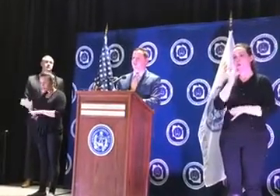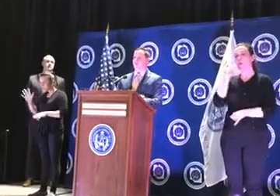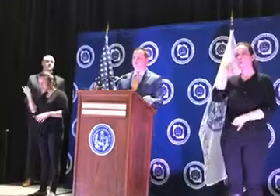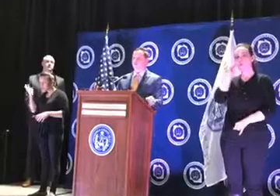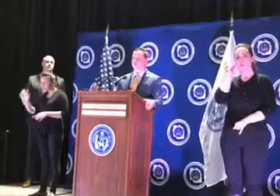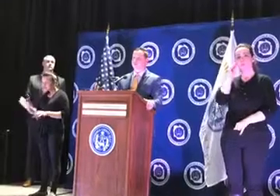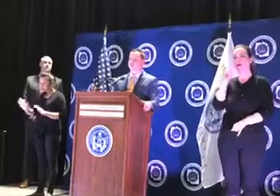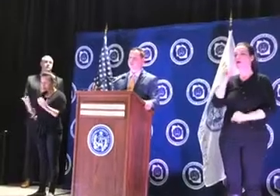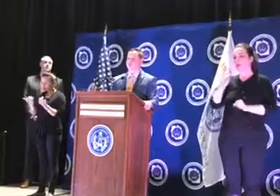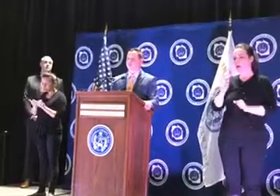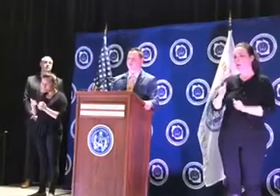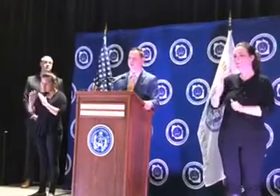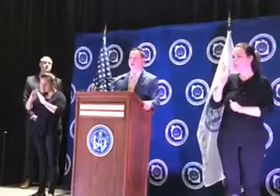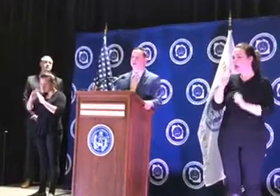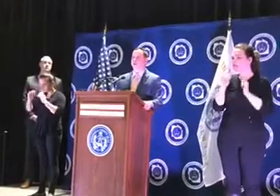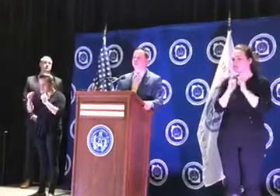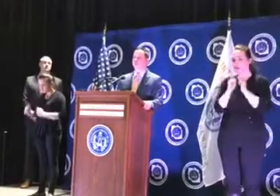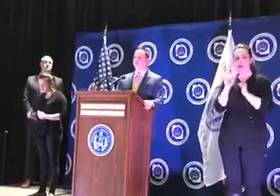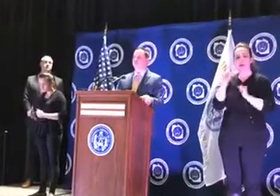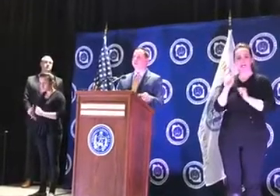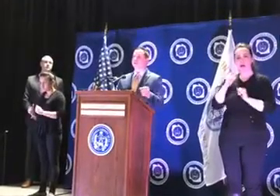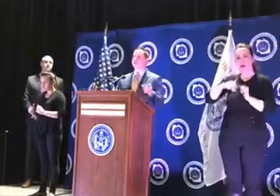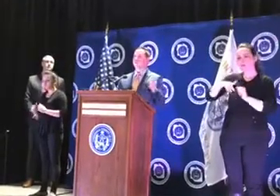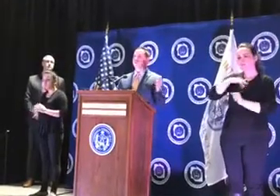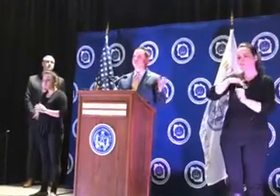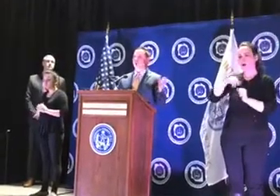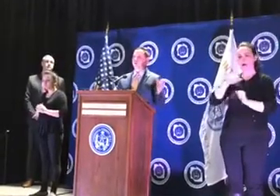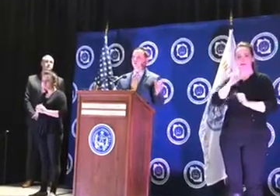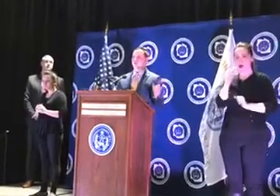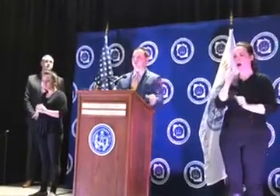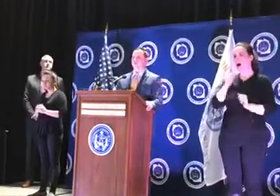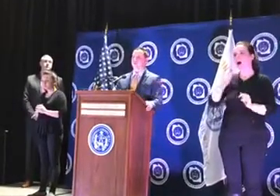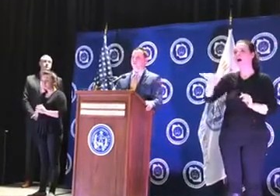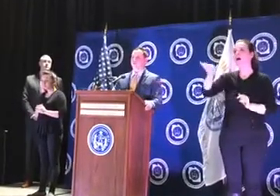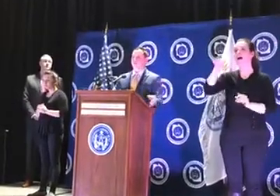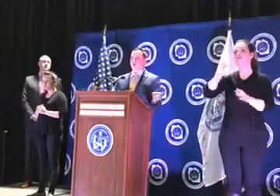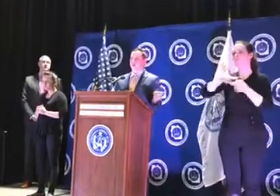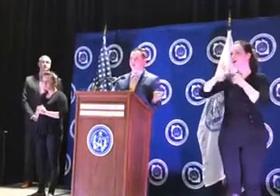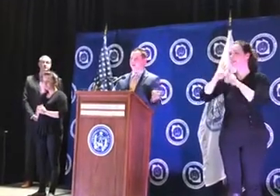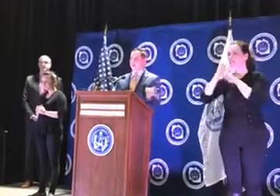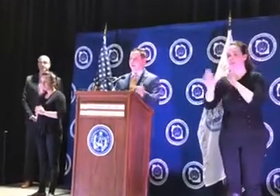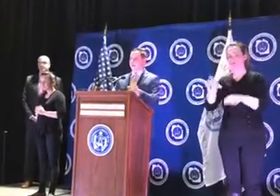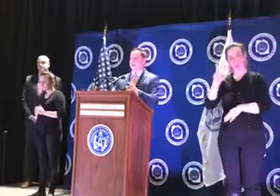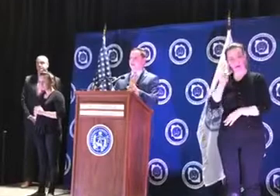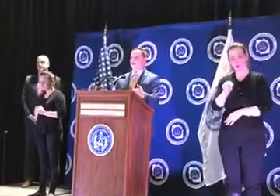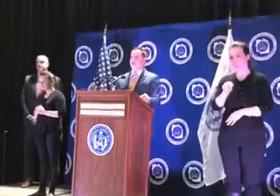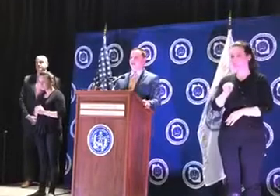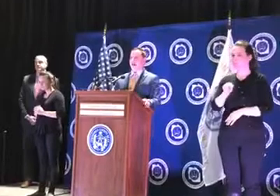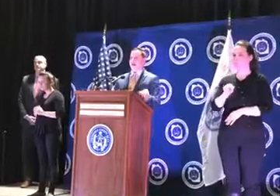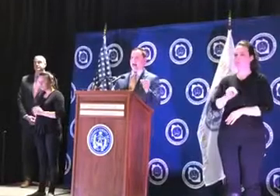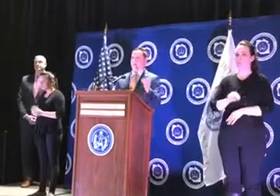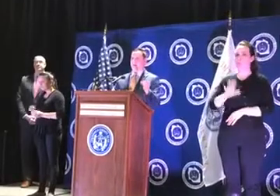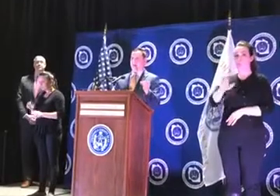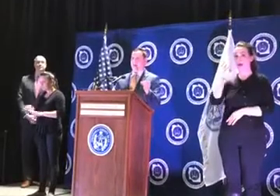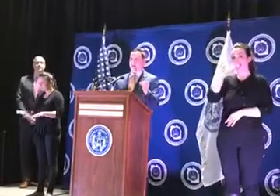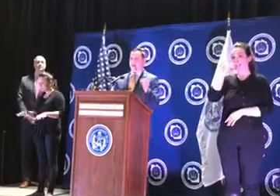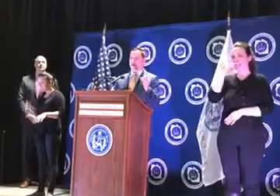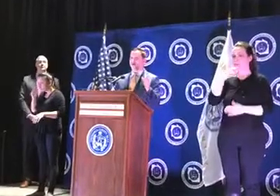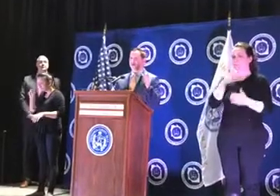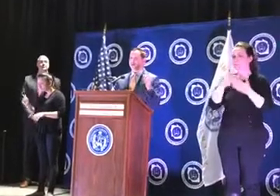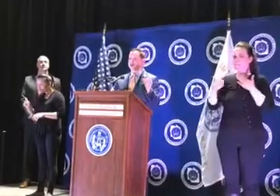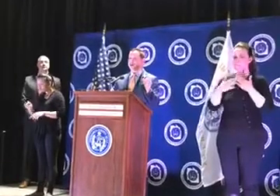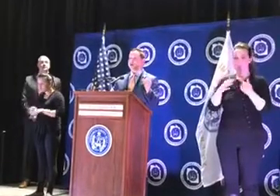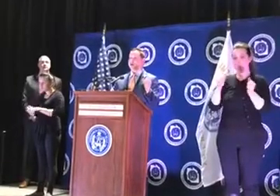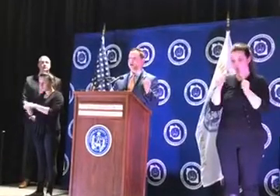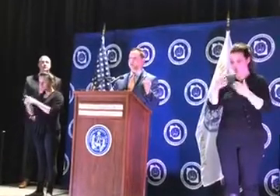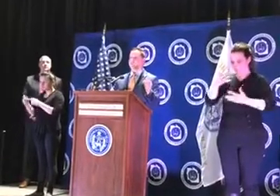put in front of senior citizens at this point, and we really need you to be partners on this. We've talked about every day the economic pain, and many